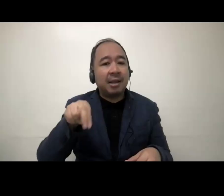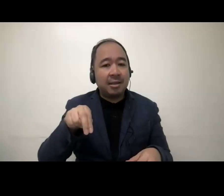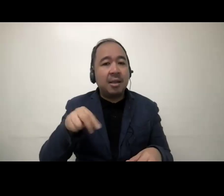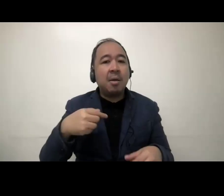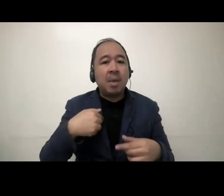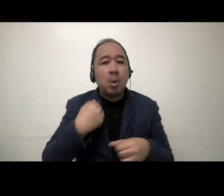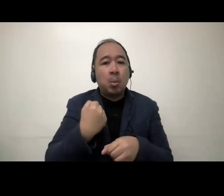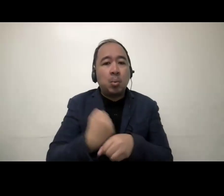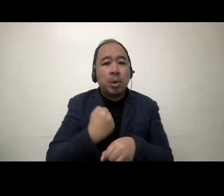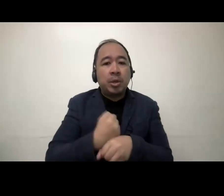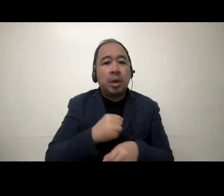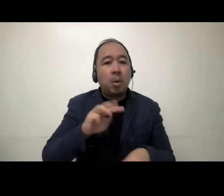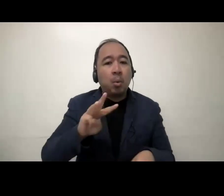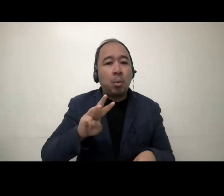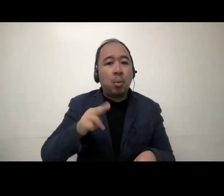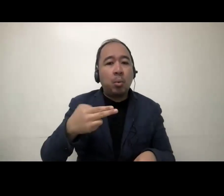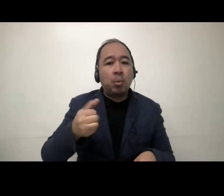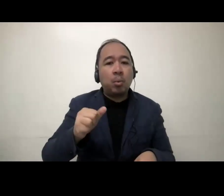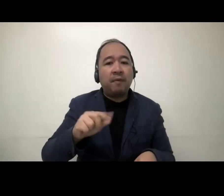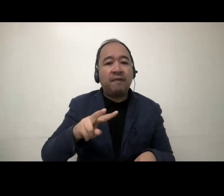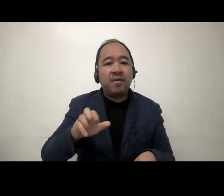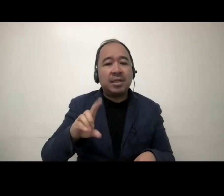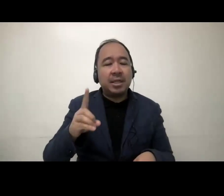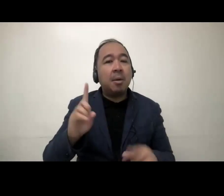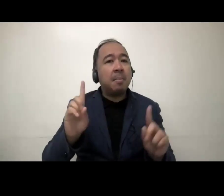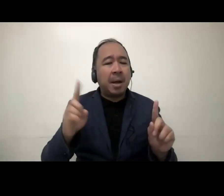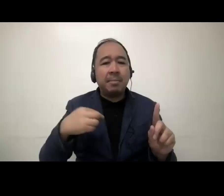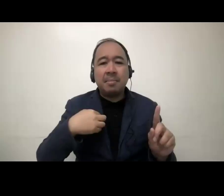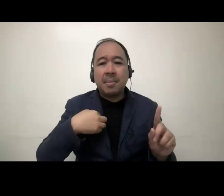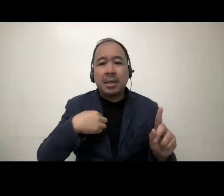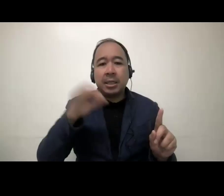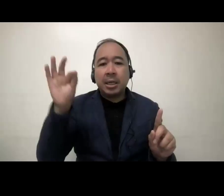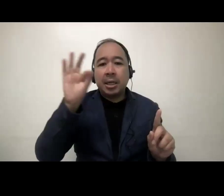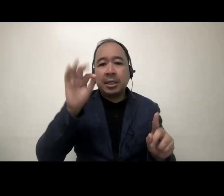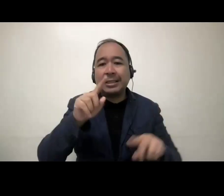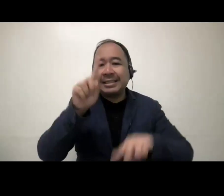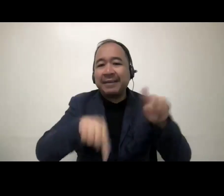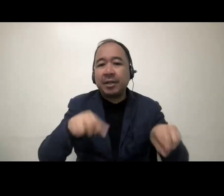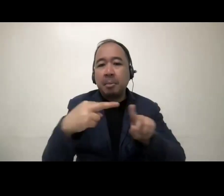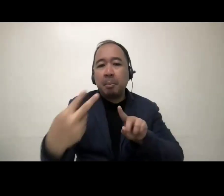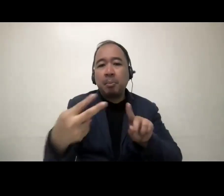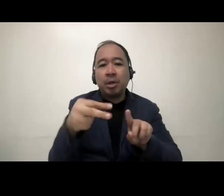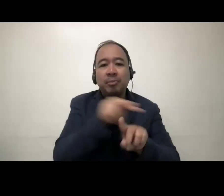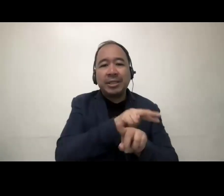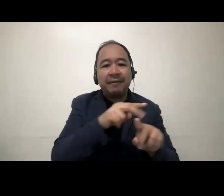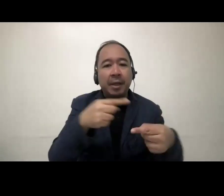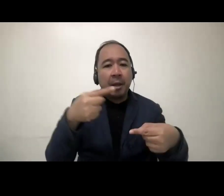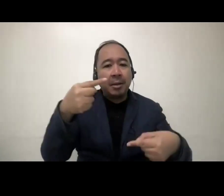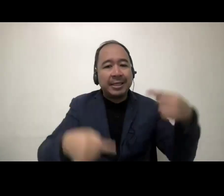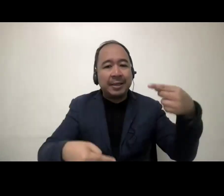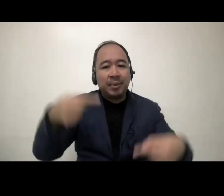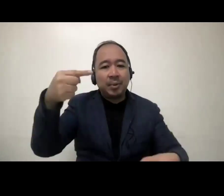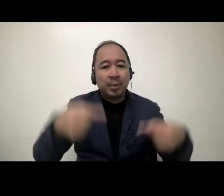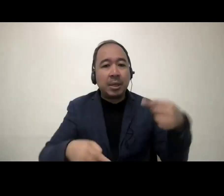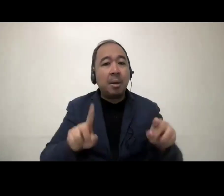I would like to remind us that there are voluntary risk takers and involuntary risk takers.